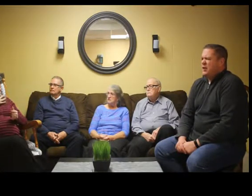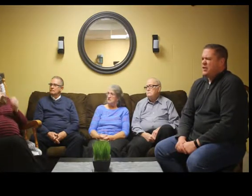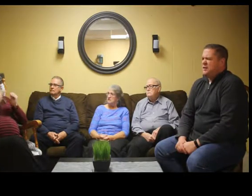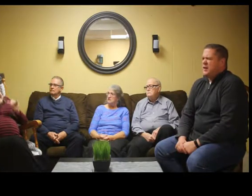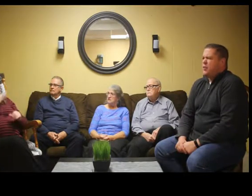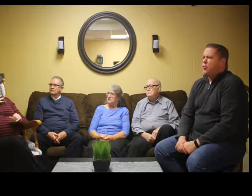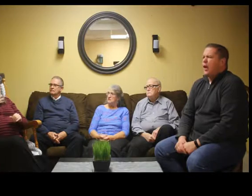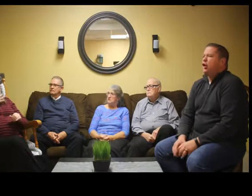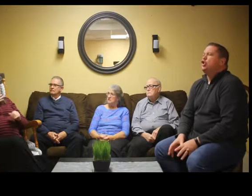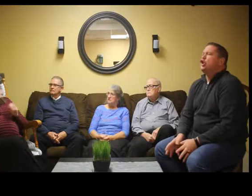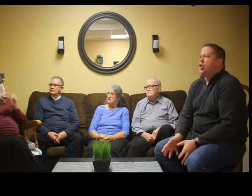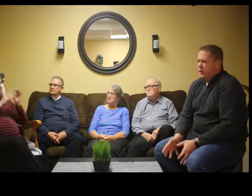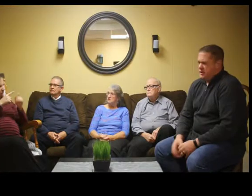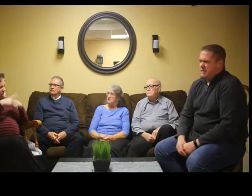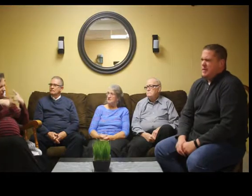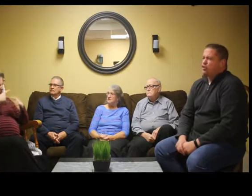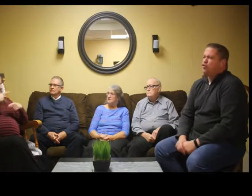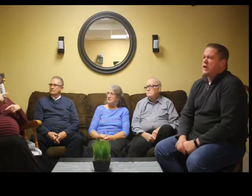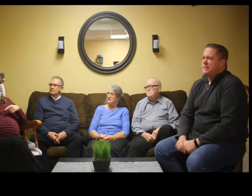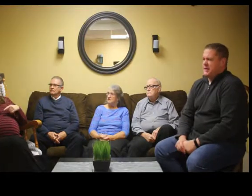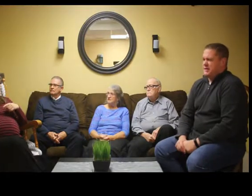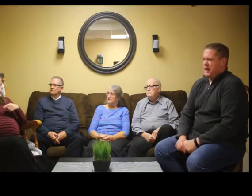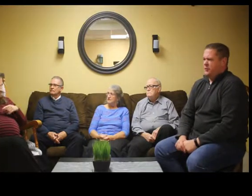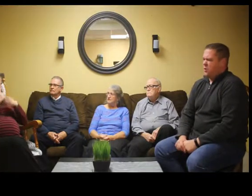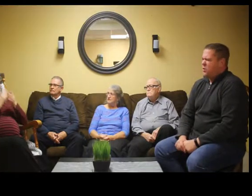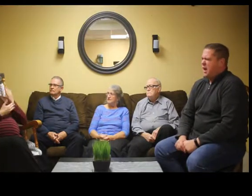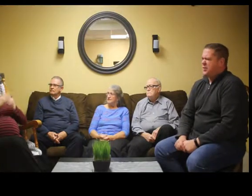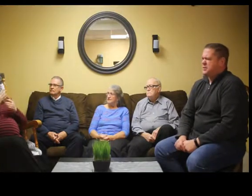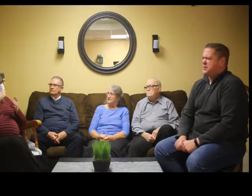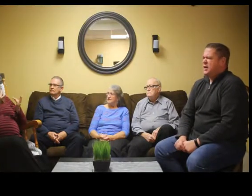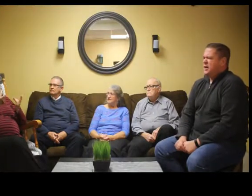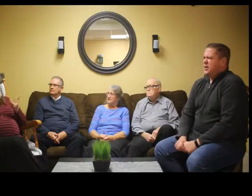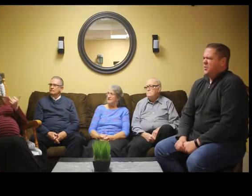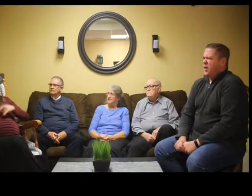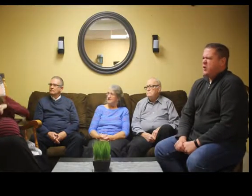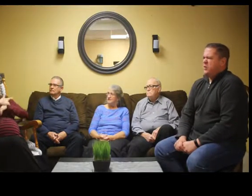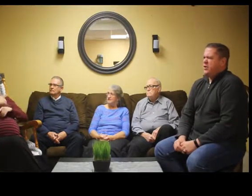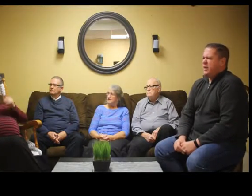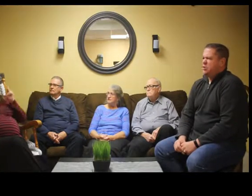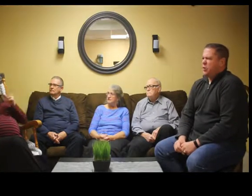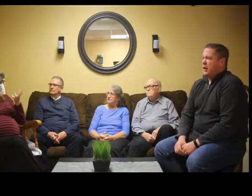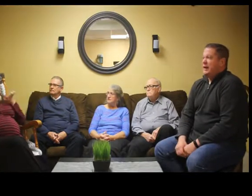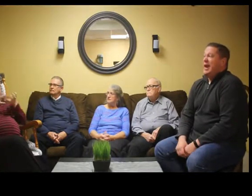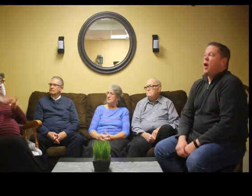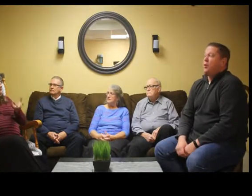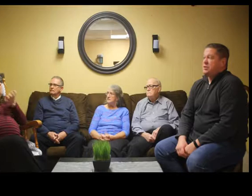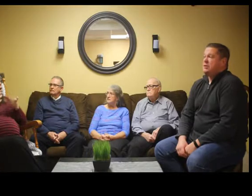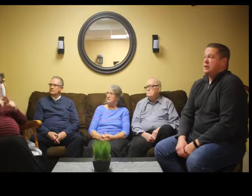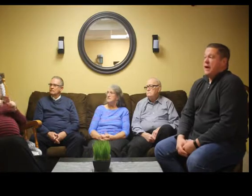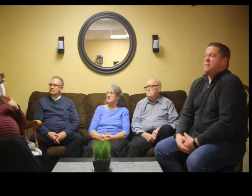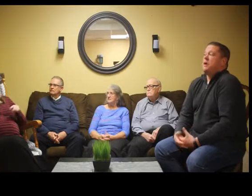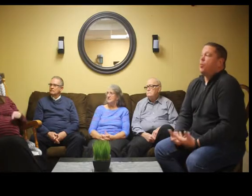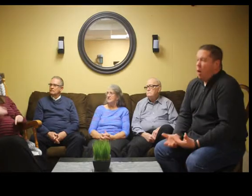should I say, they were more like curious, maybe intrigued by sign. It was like, wow, this is, why are you moving your hands so wildly? Now it's, everybody wants